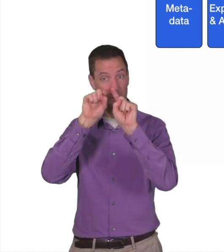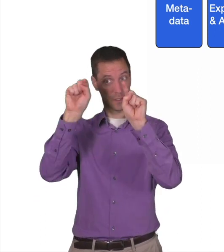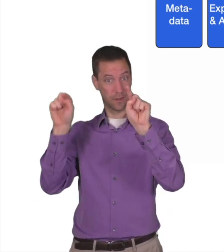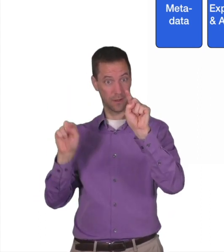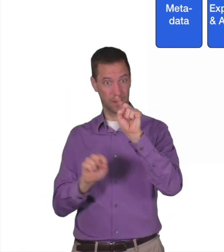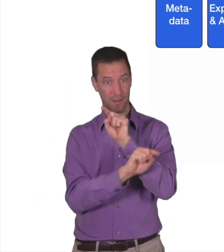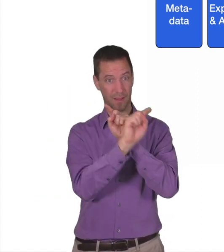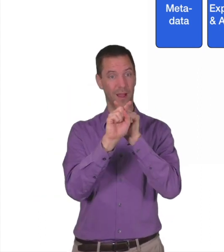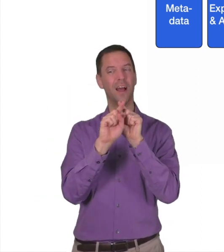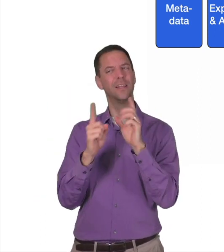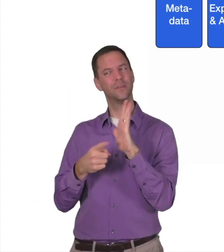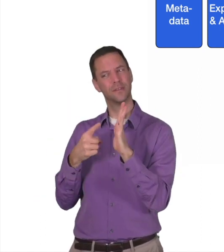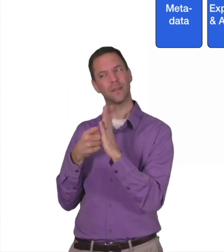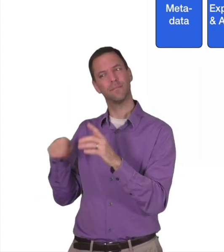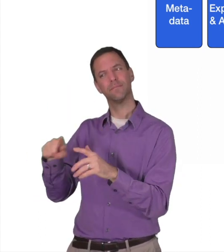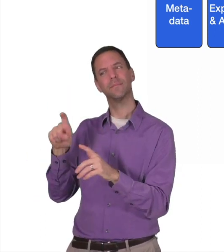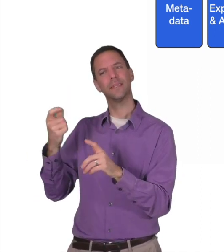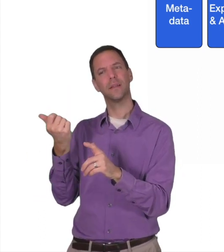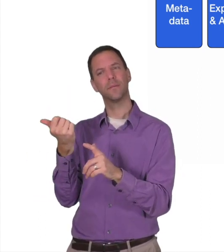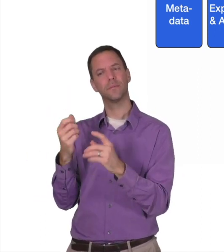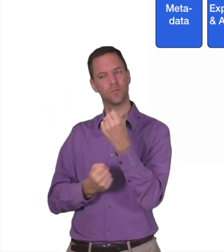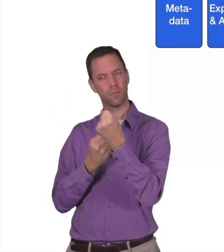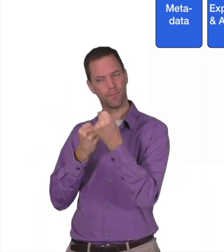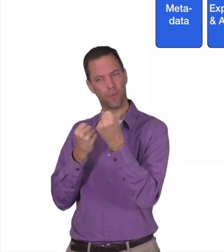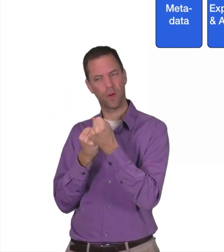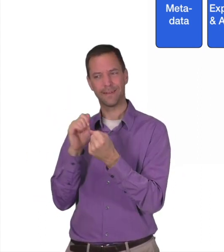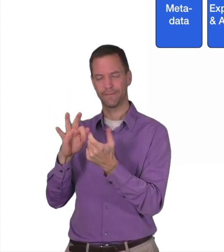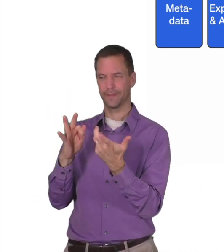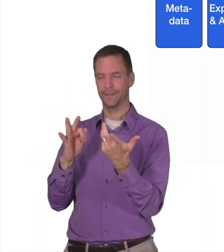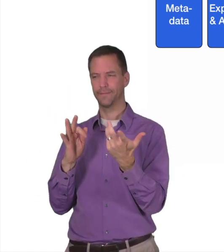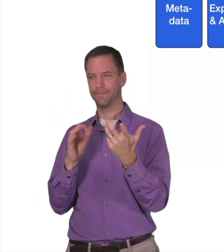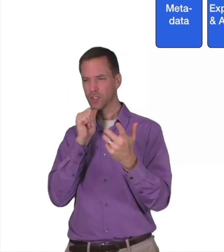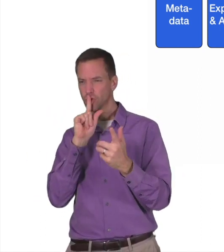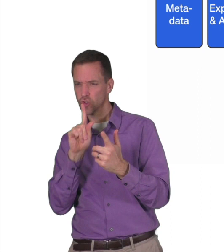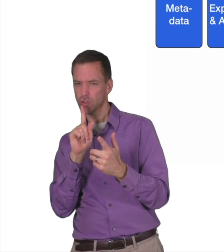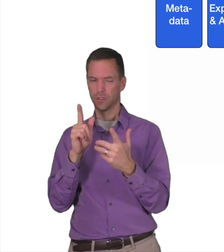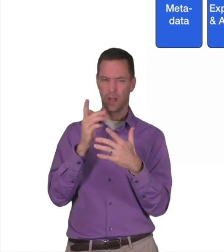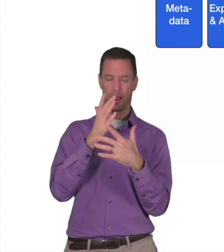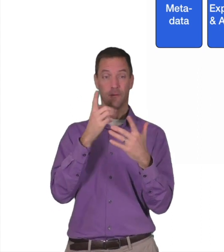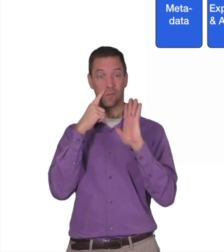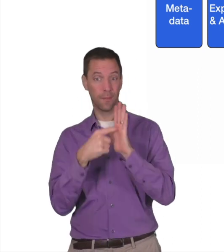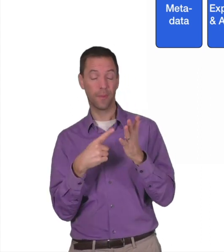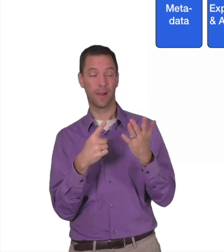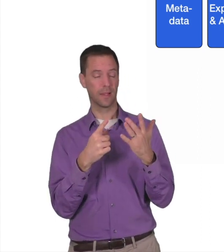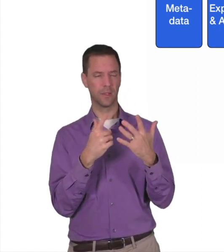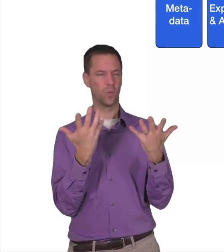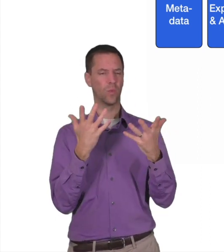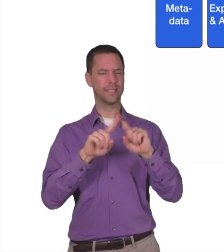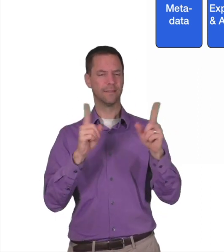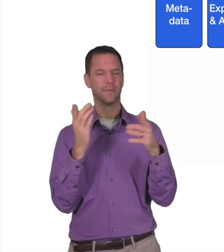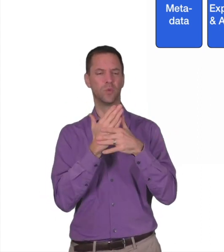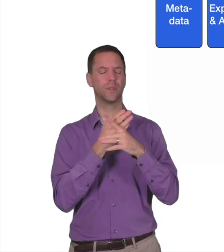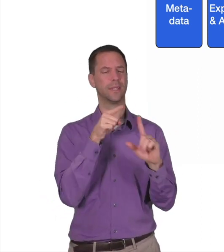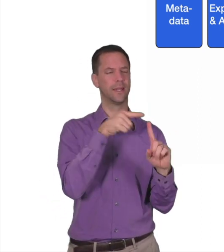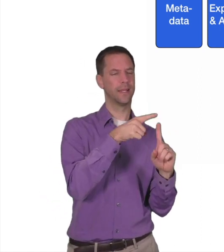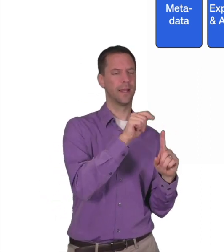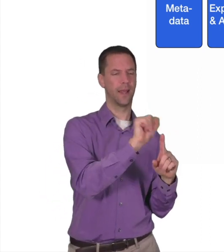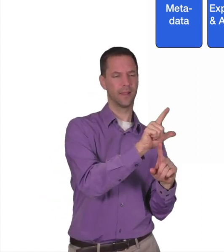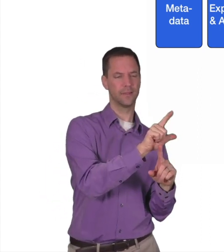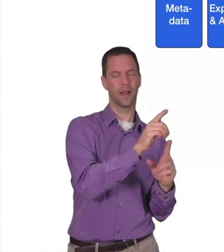different types of communication, those different input categories. Sometimes families need a little bit of support understanding, for example, what's the